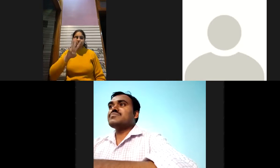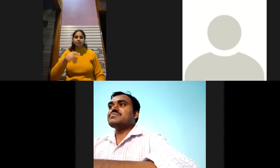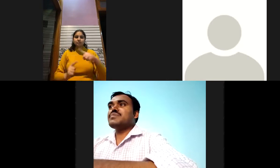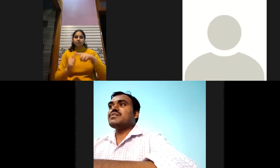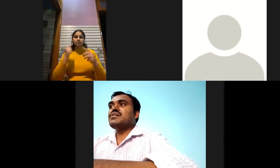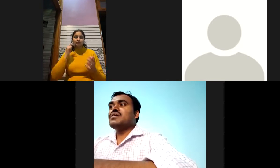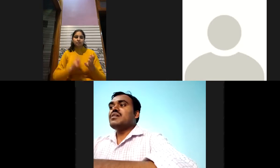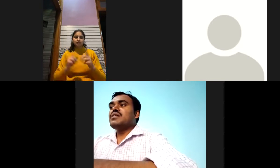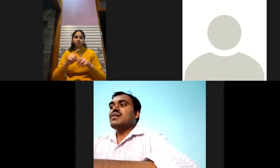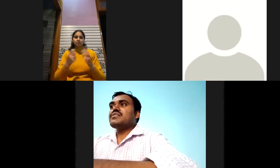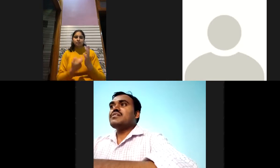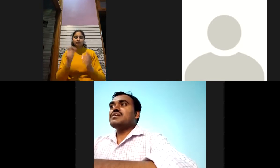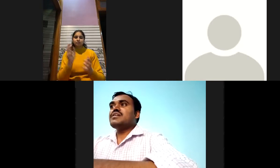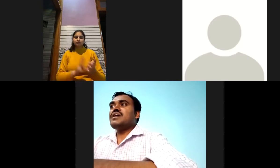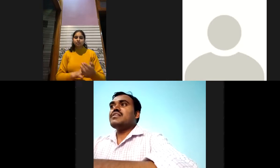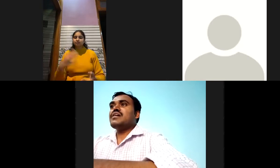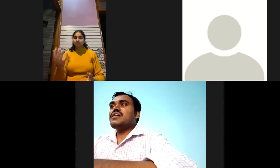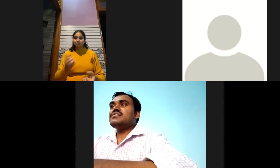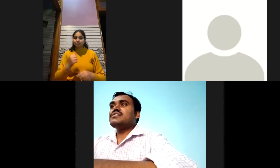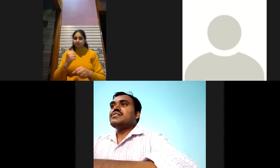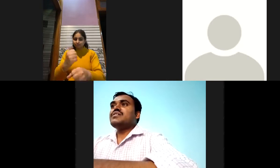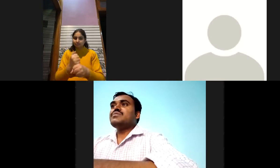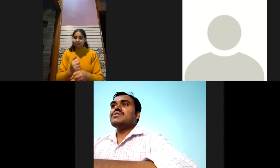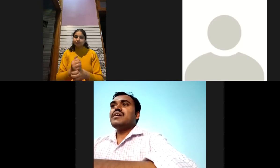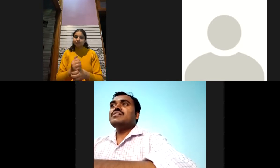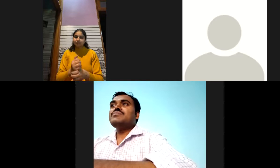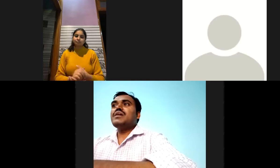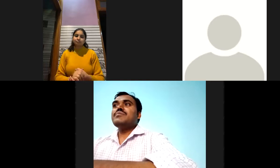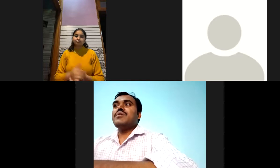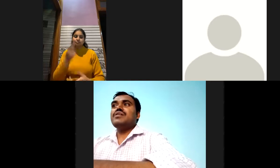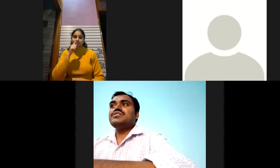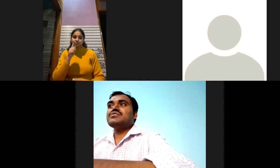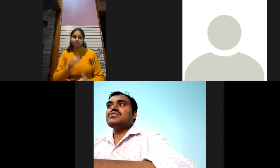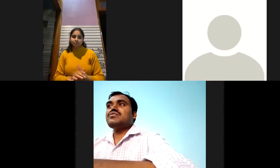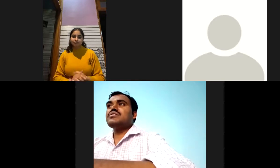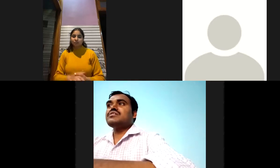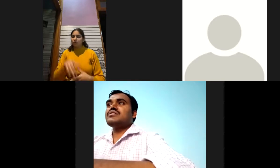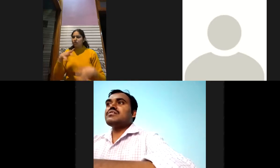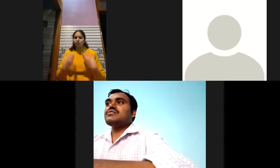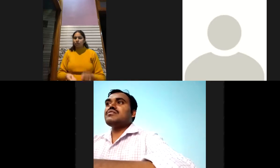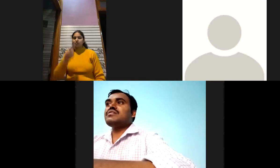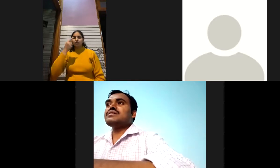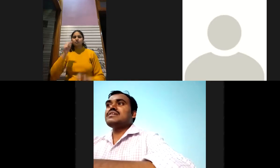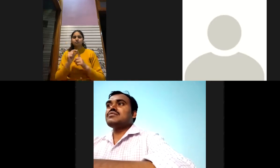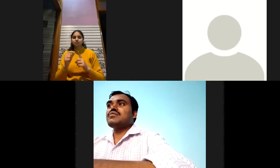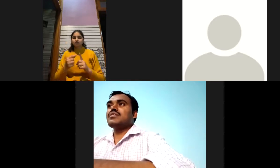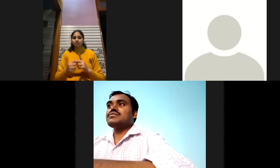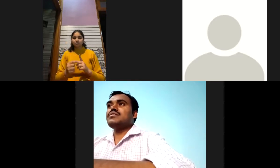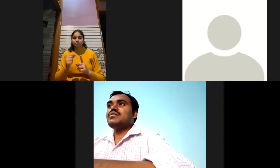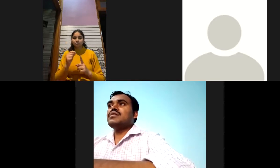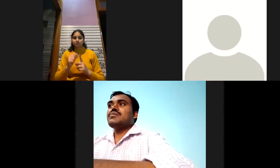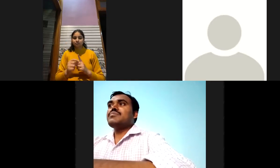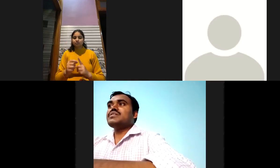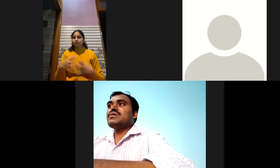from his mother. Oscar declared that he would neither become a politician nor a